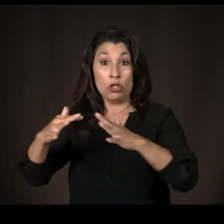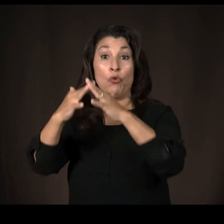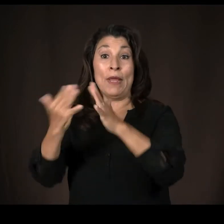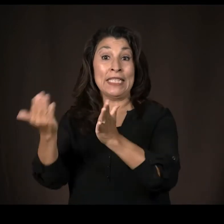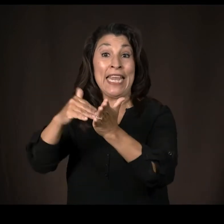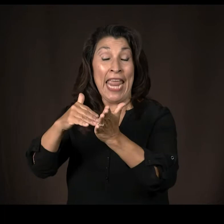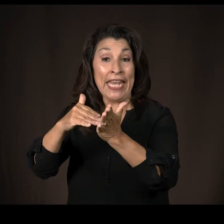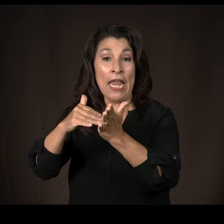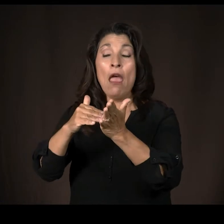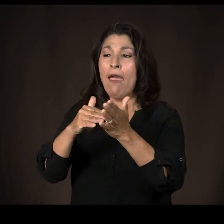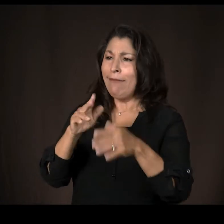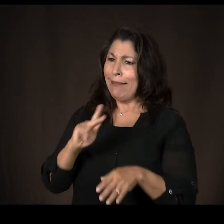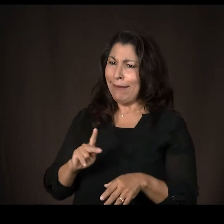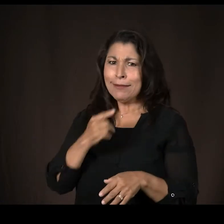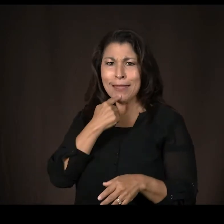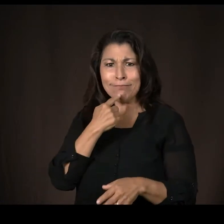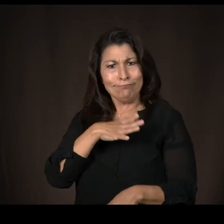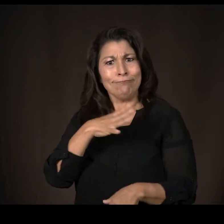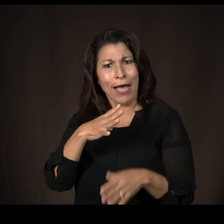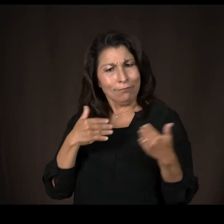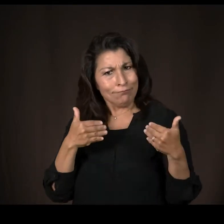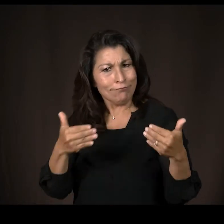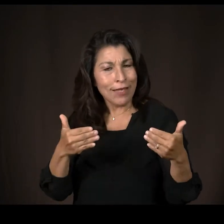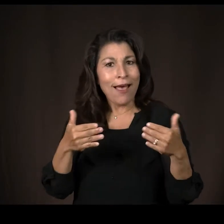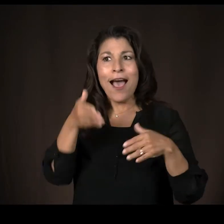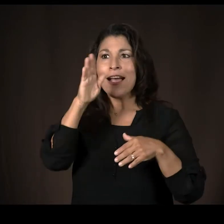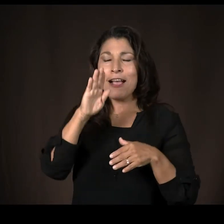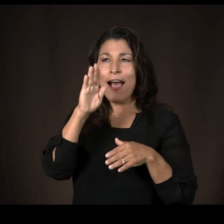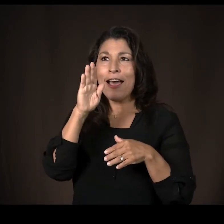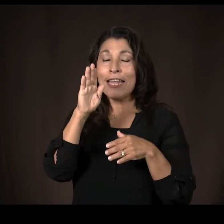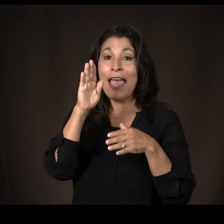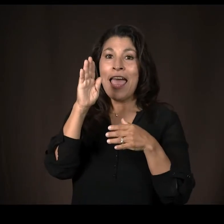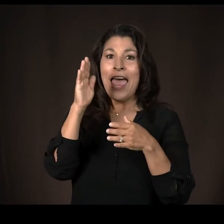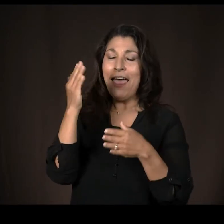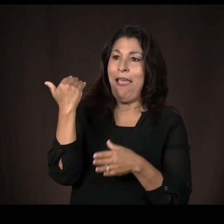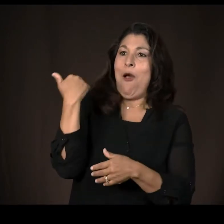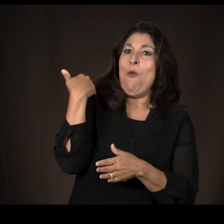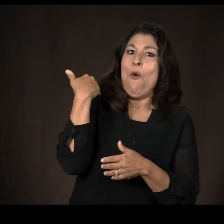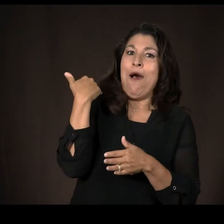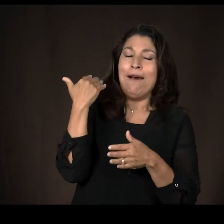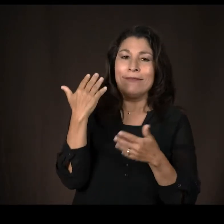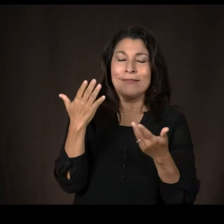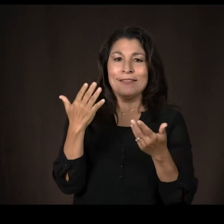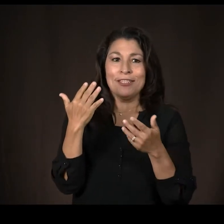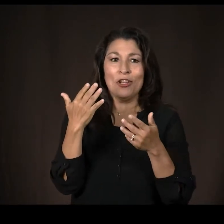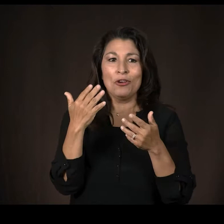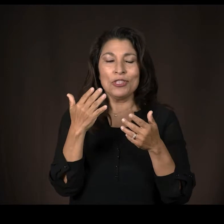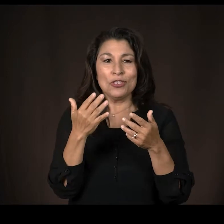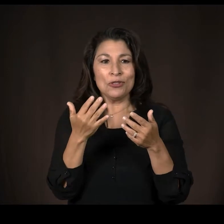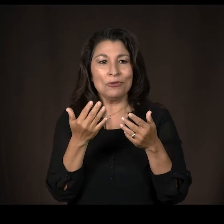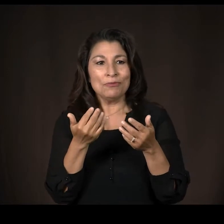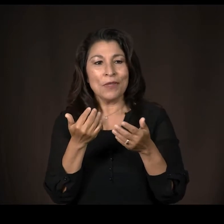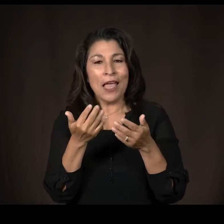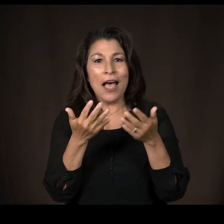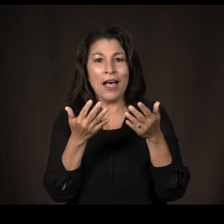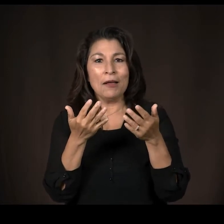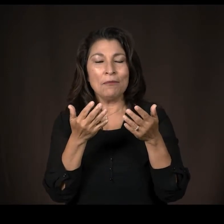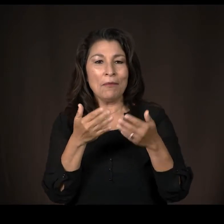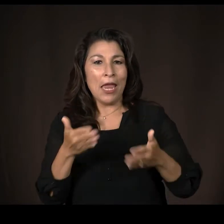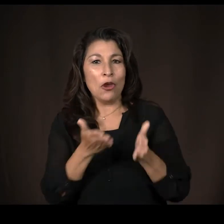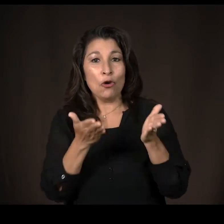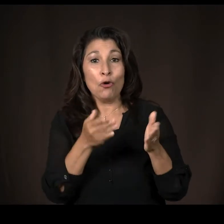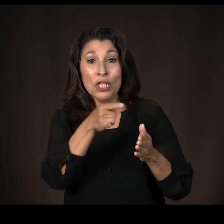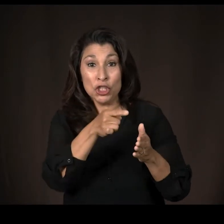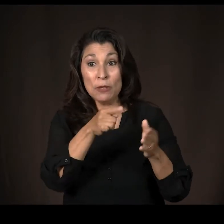goes, okay, lets him go, because God had worked in his heart. And now Nehemiah heads back to Israel. And his next